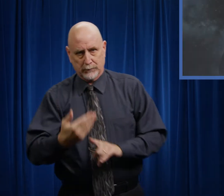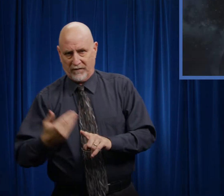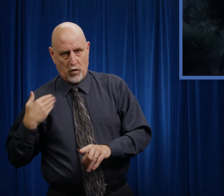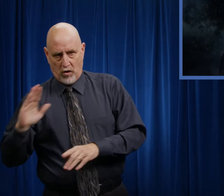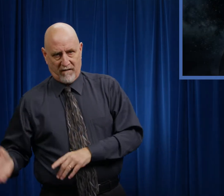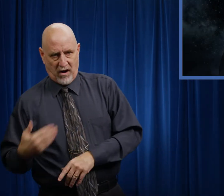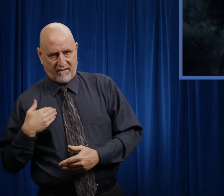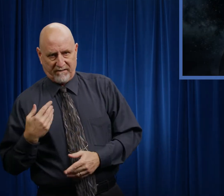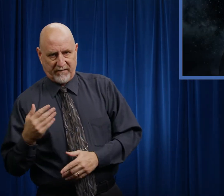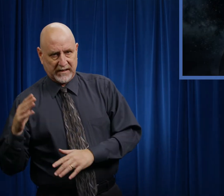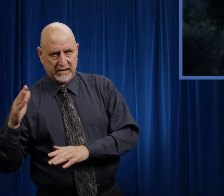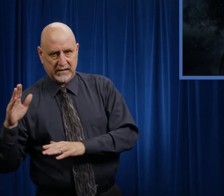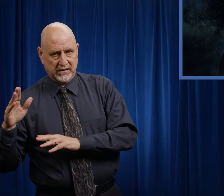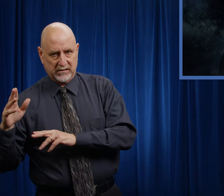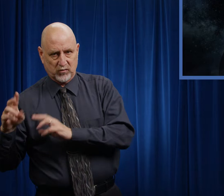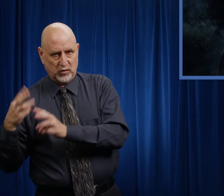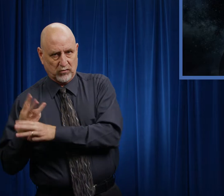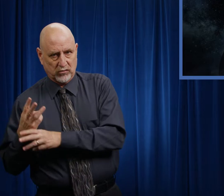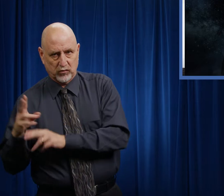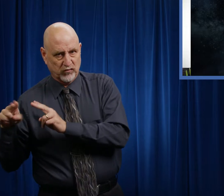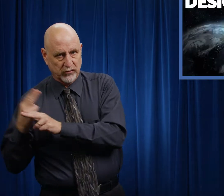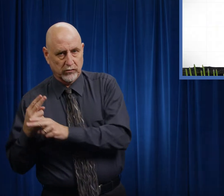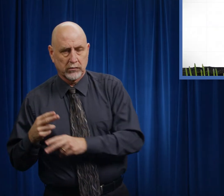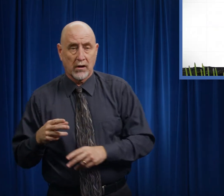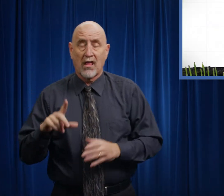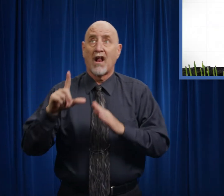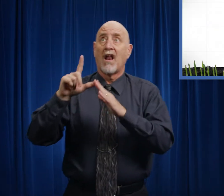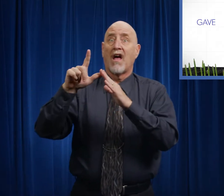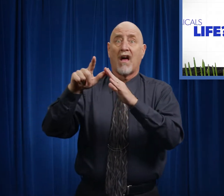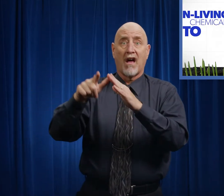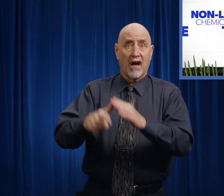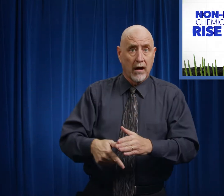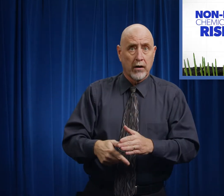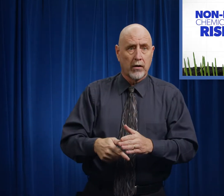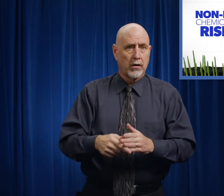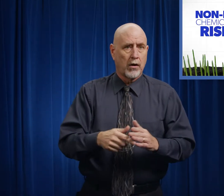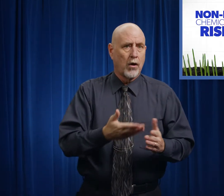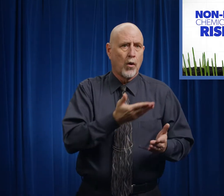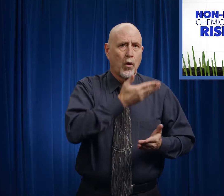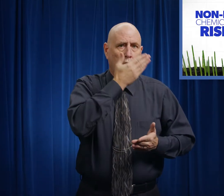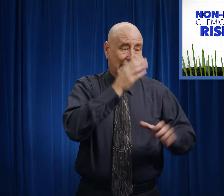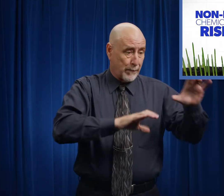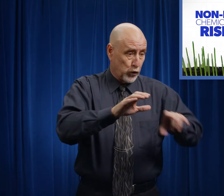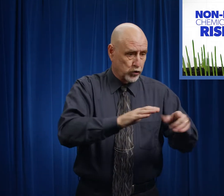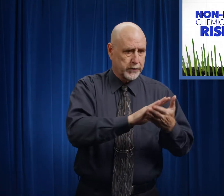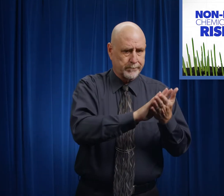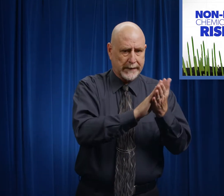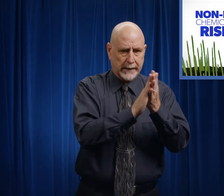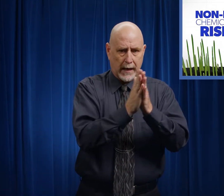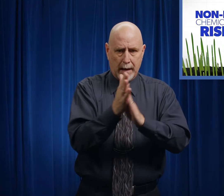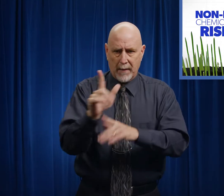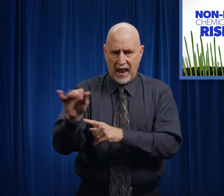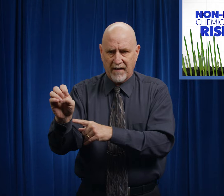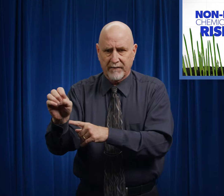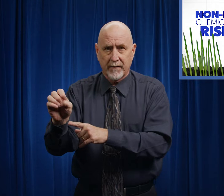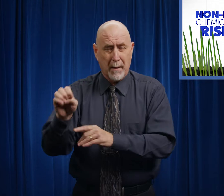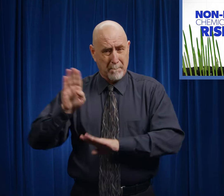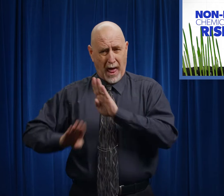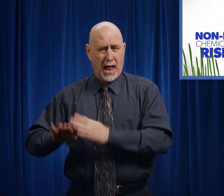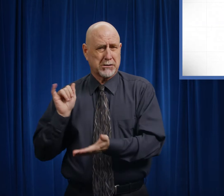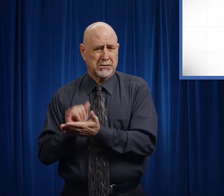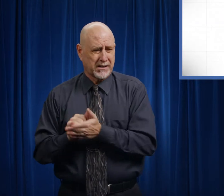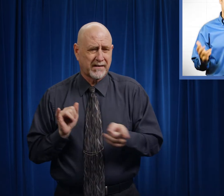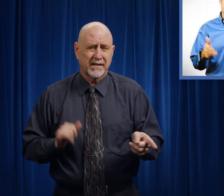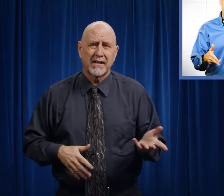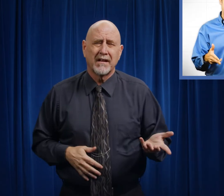ever seen happen. And then ultimately, somewhere the non-living chemicals gave rise to life. But that's biologically